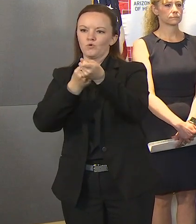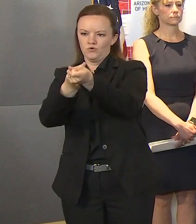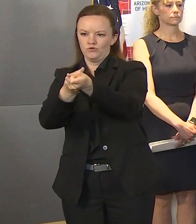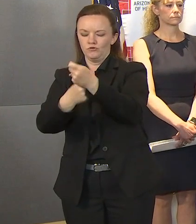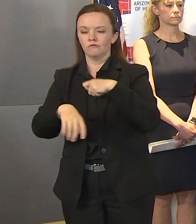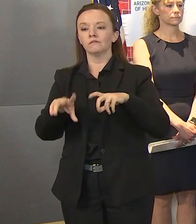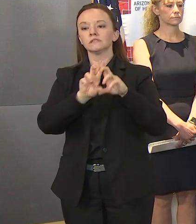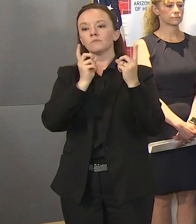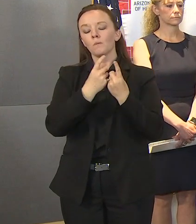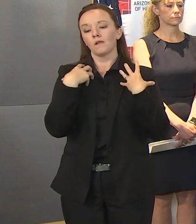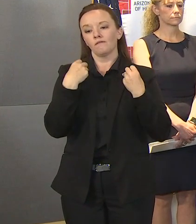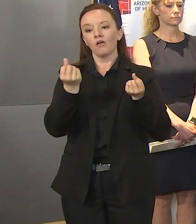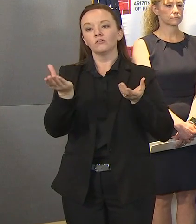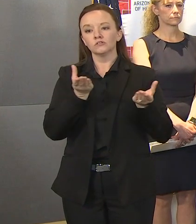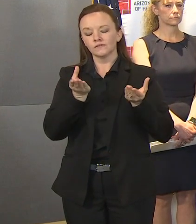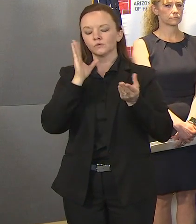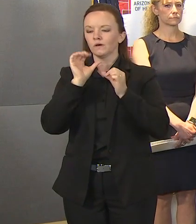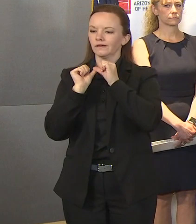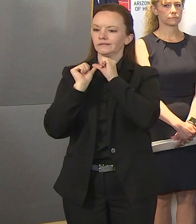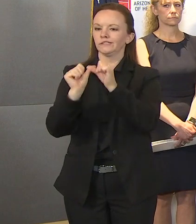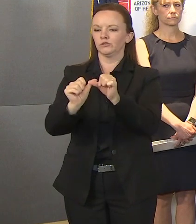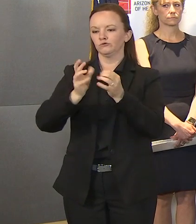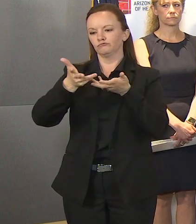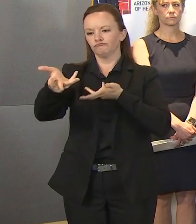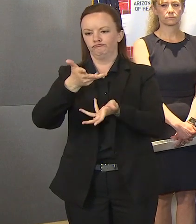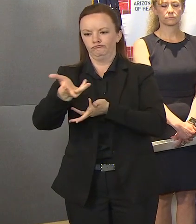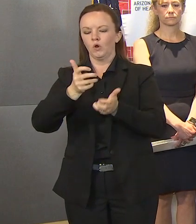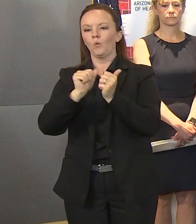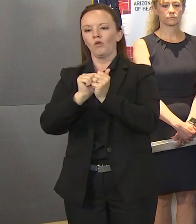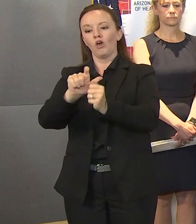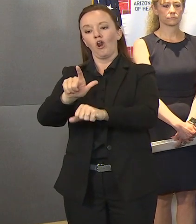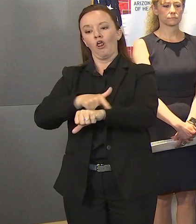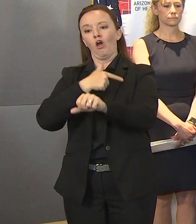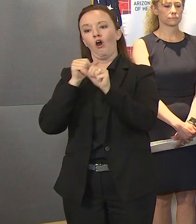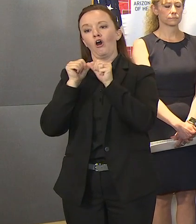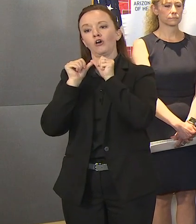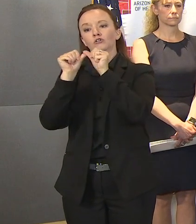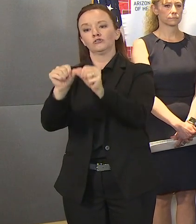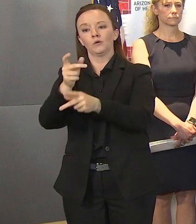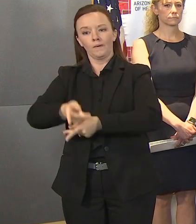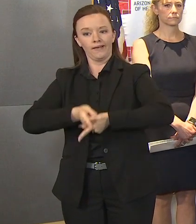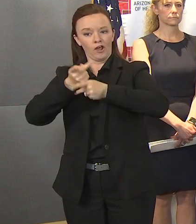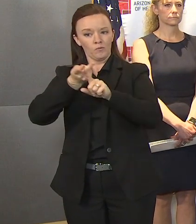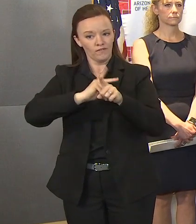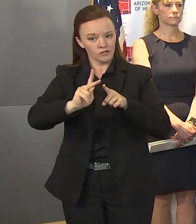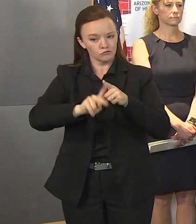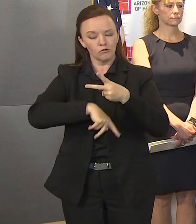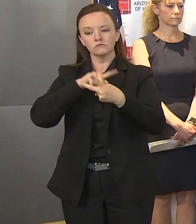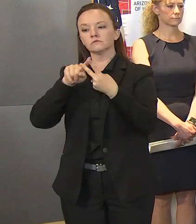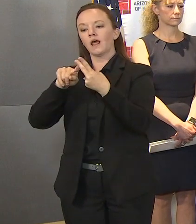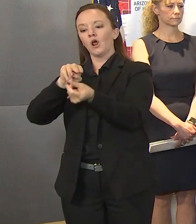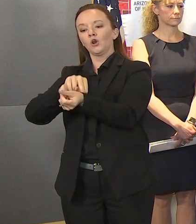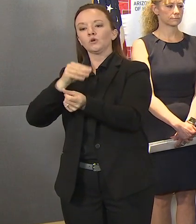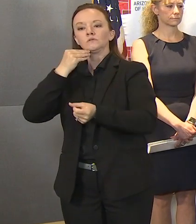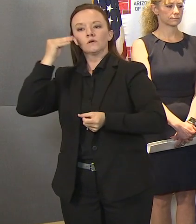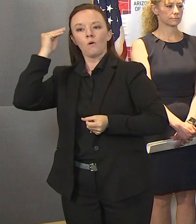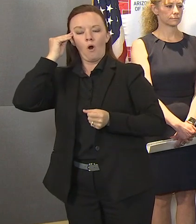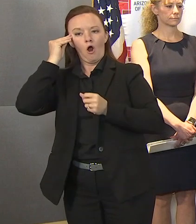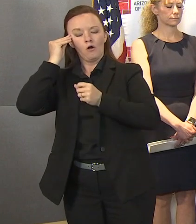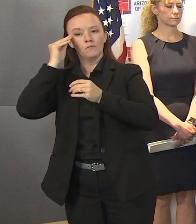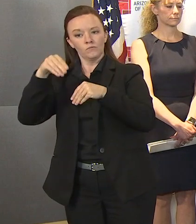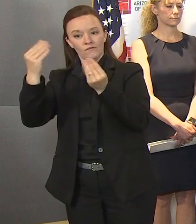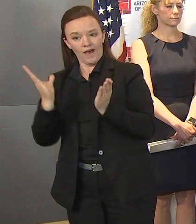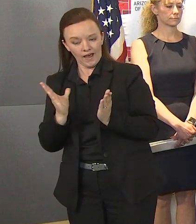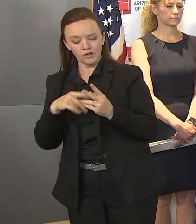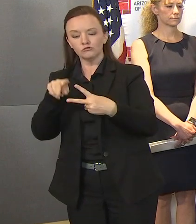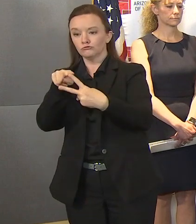close contact with long-term care professionals and nursing home providers to ensure that the latest information is